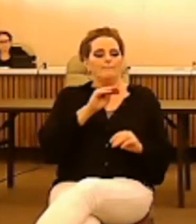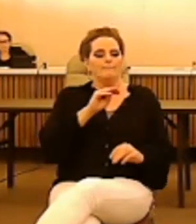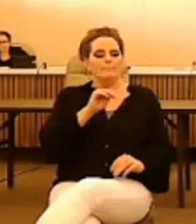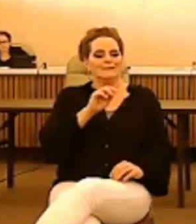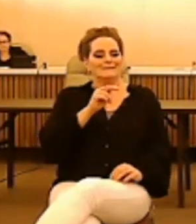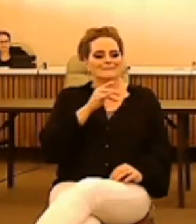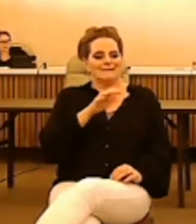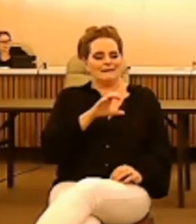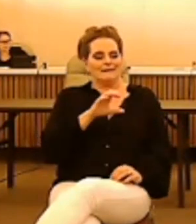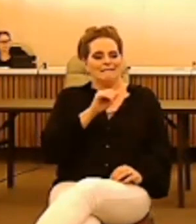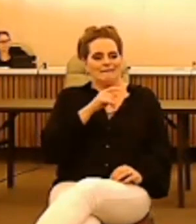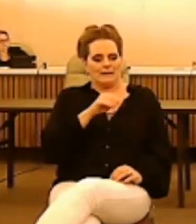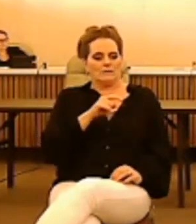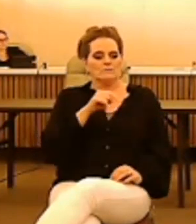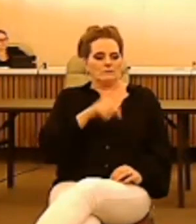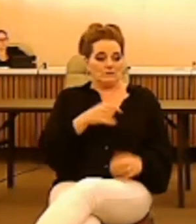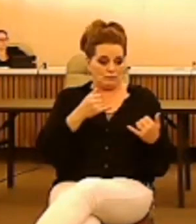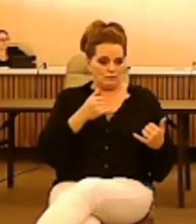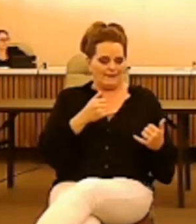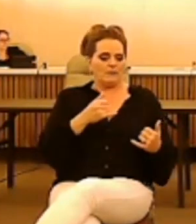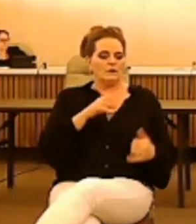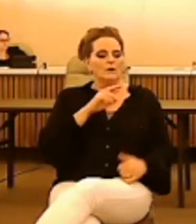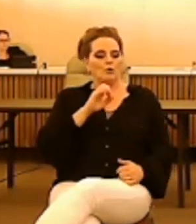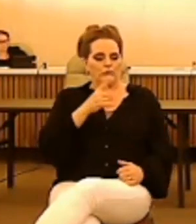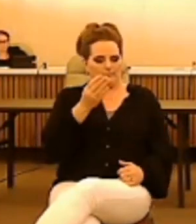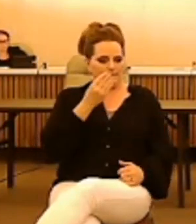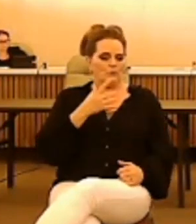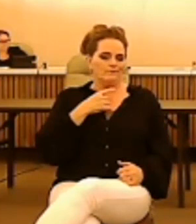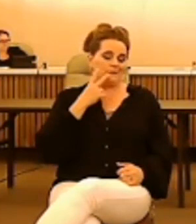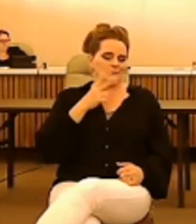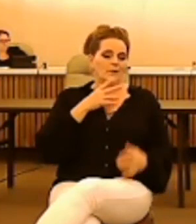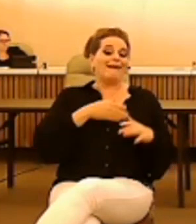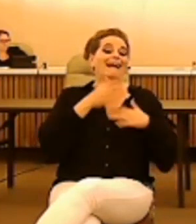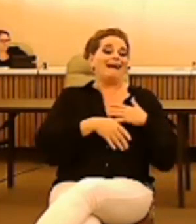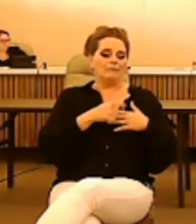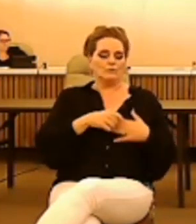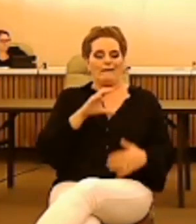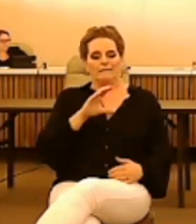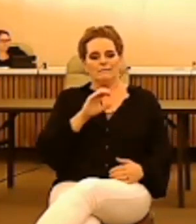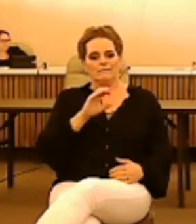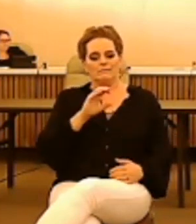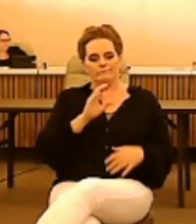point. So Yes. Rick pointed it out to me. Well, I saw it as after I called Courtney up. So